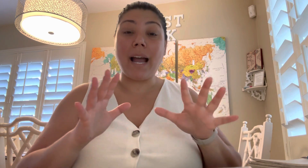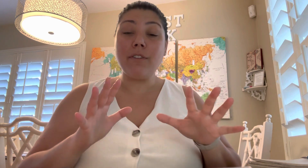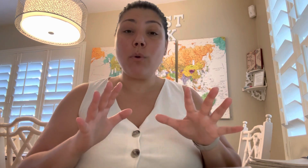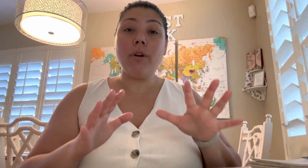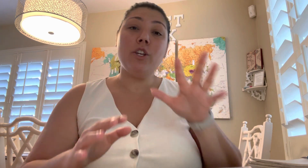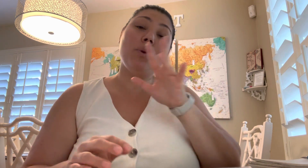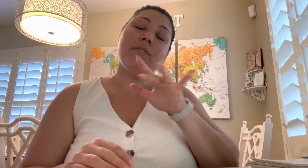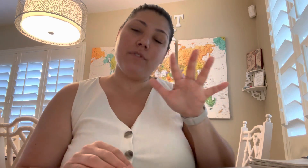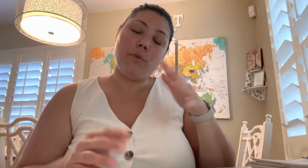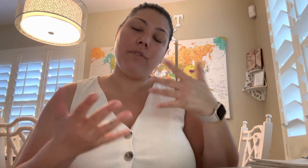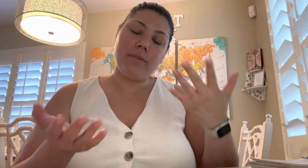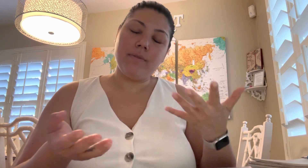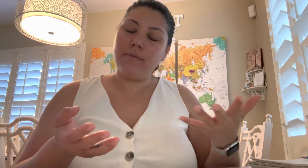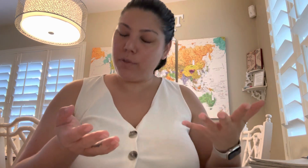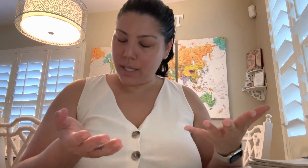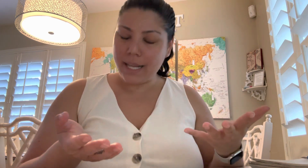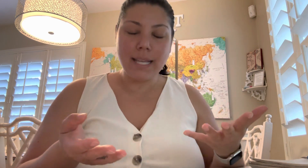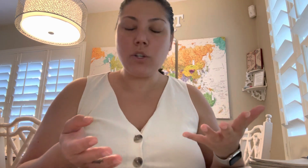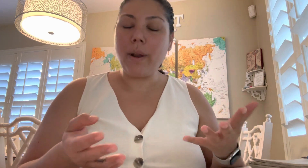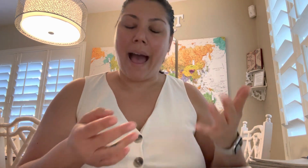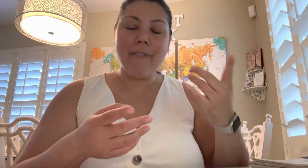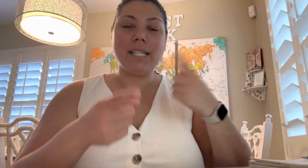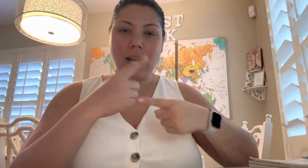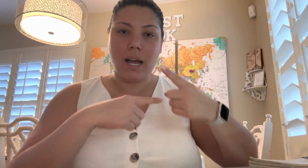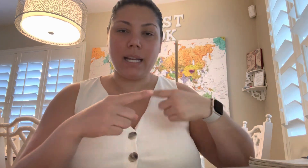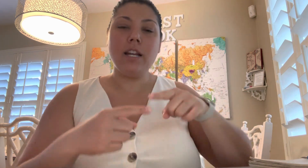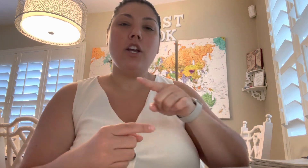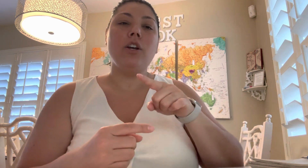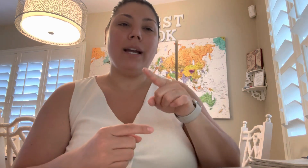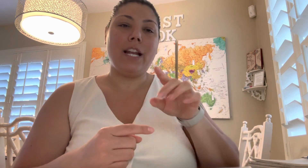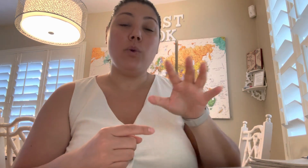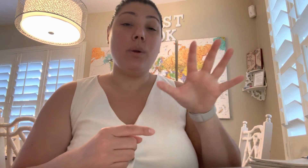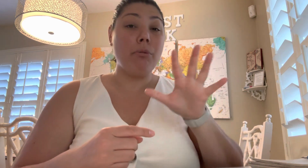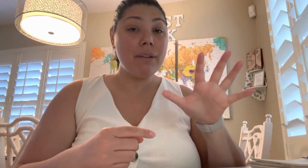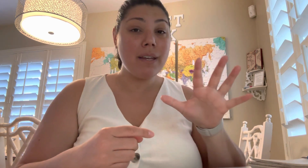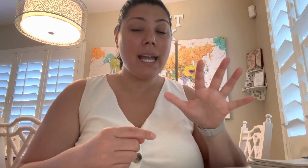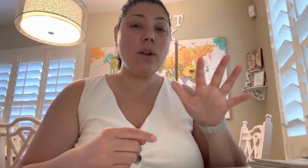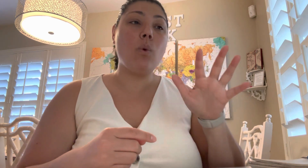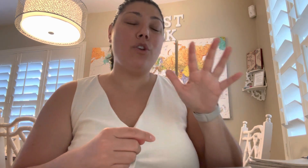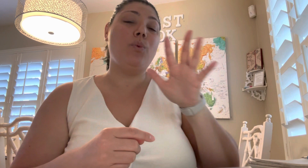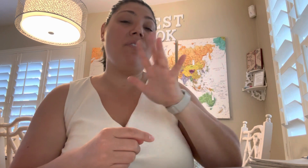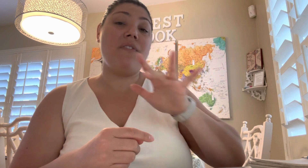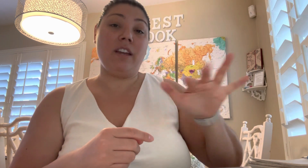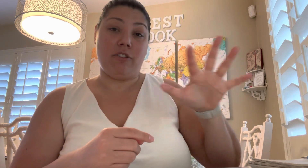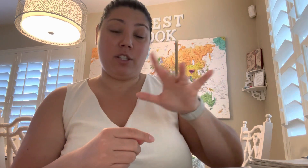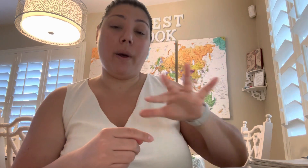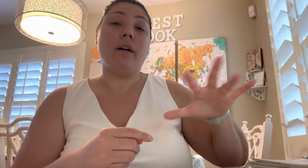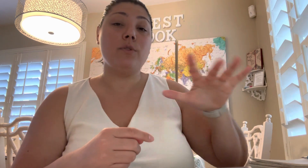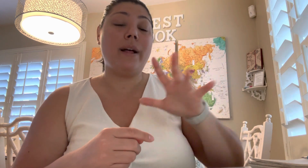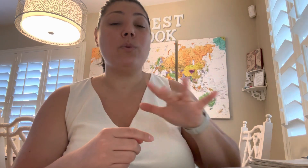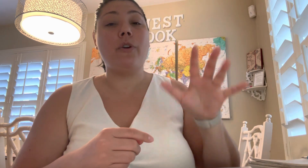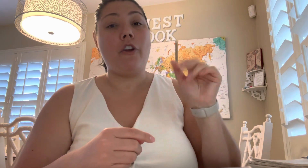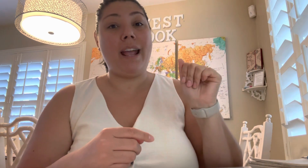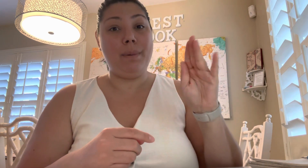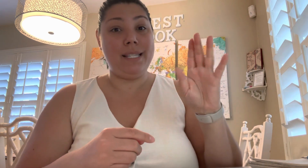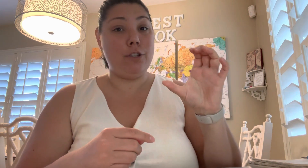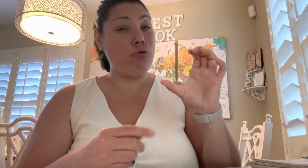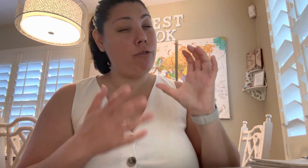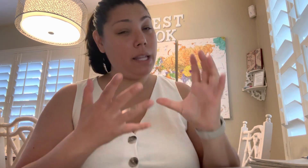for it. So for signs that don't have a sign, again, you would abbreviate or you would finger spell. So that's where your ABCs really come